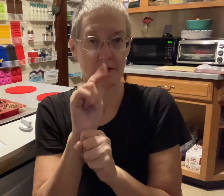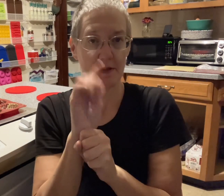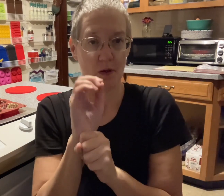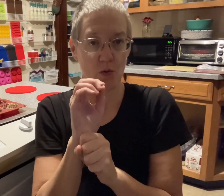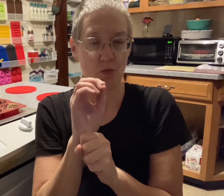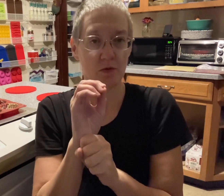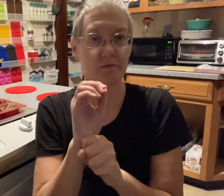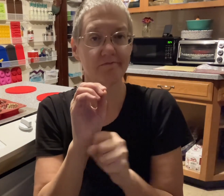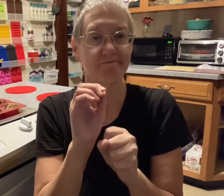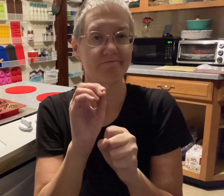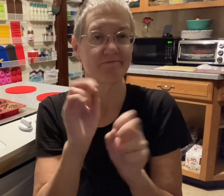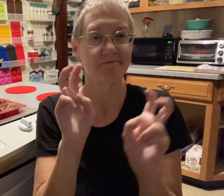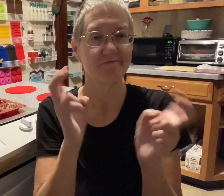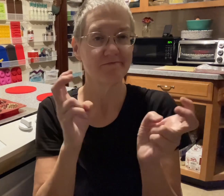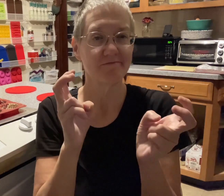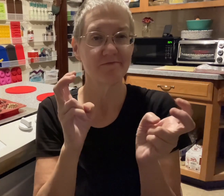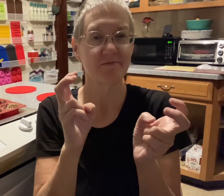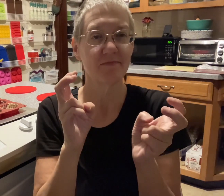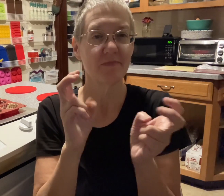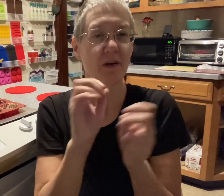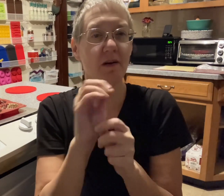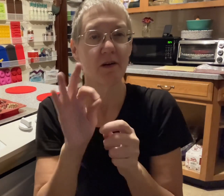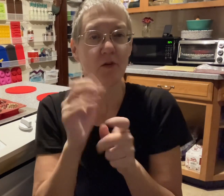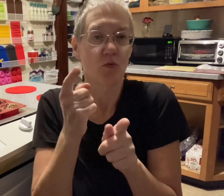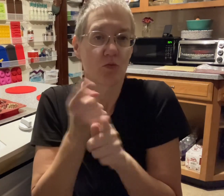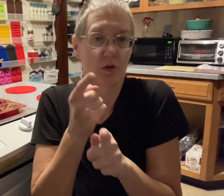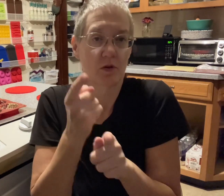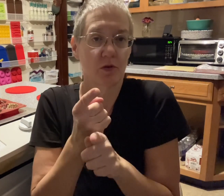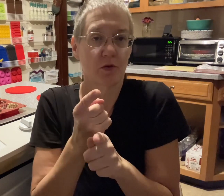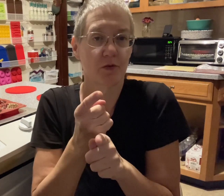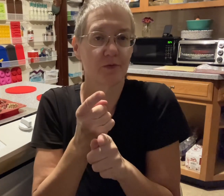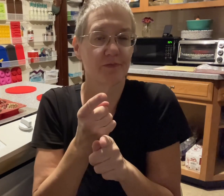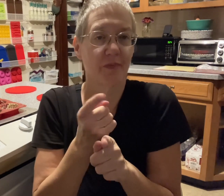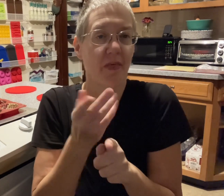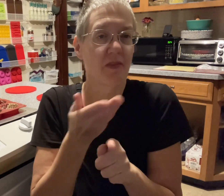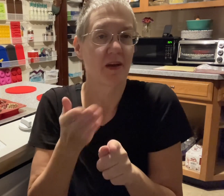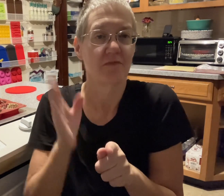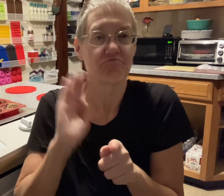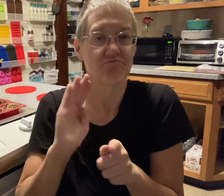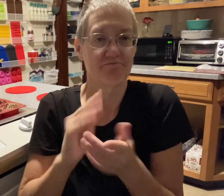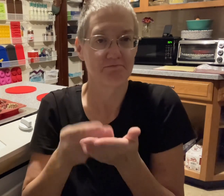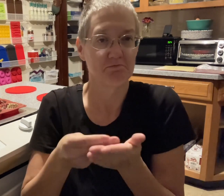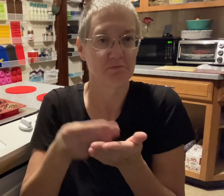enjoys when I make keto versions of all those regular foods he used to eat.